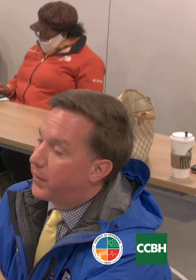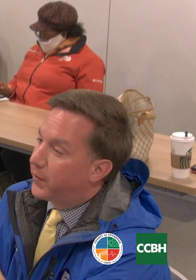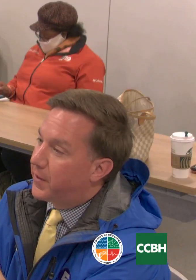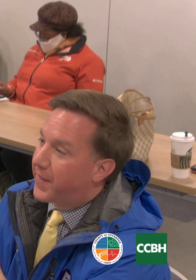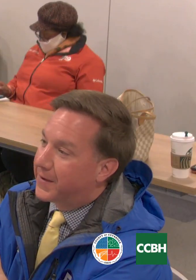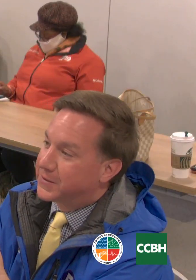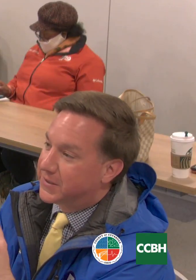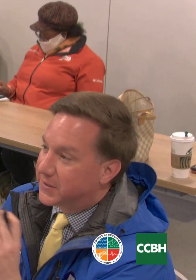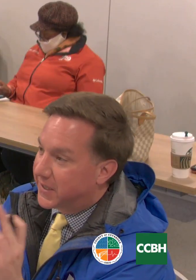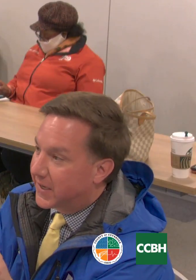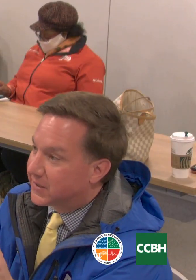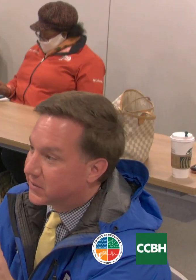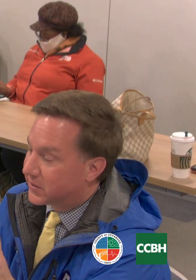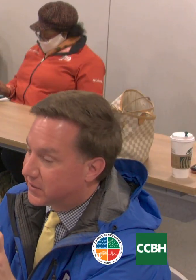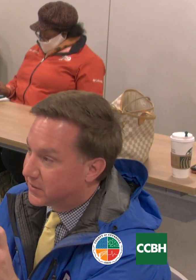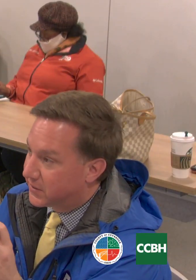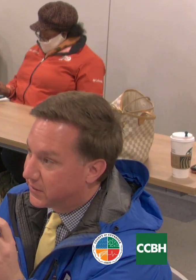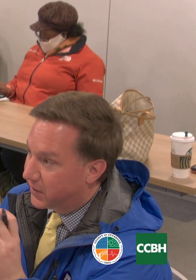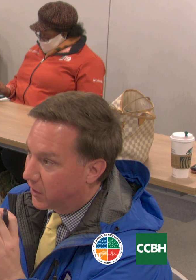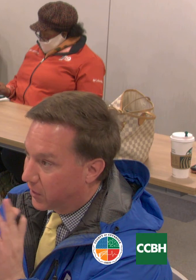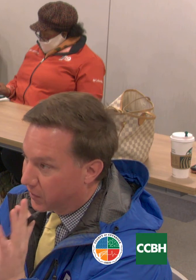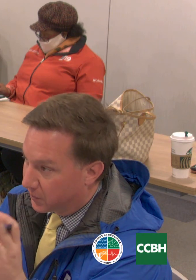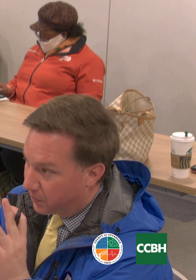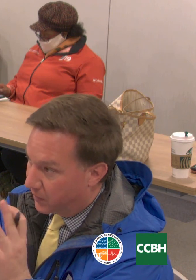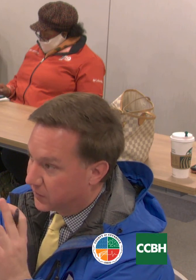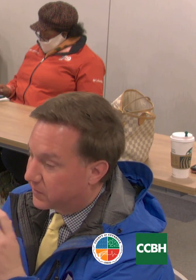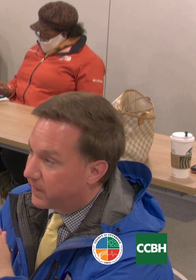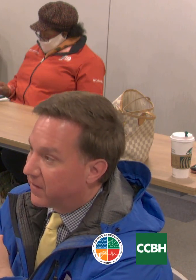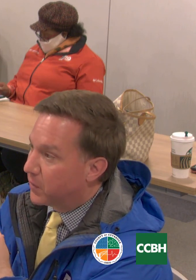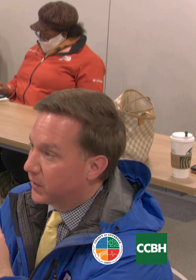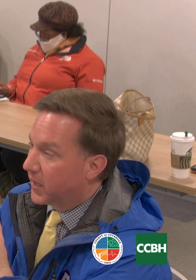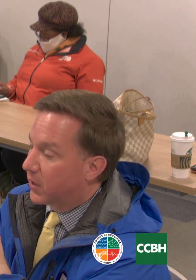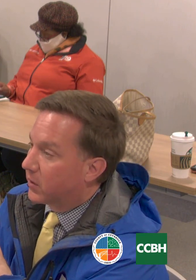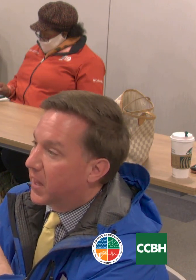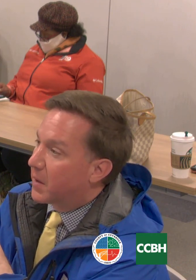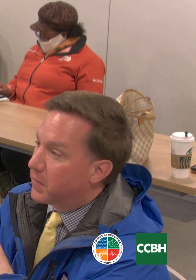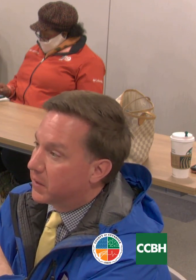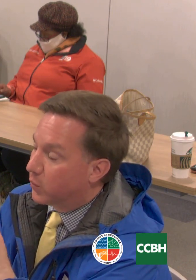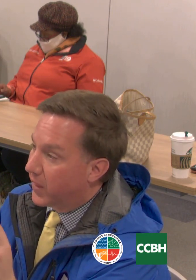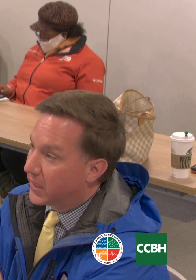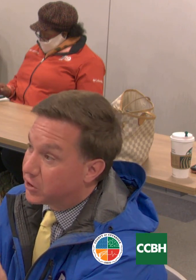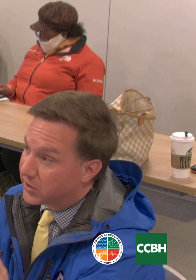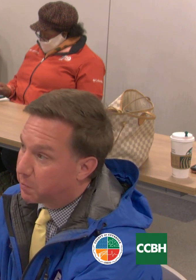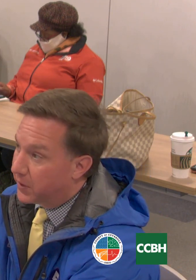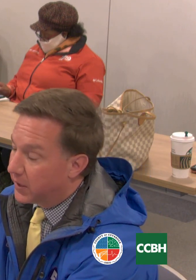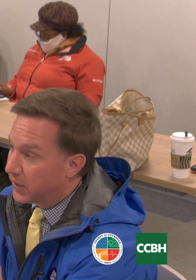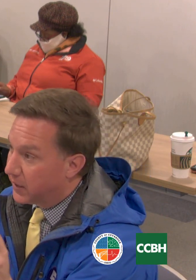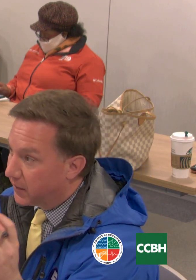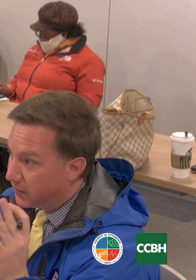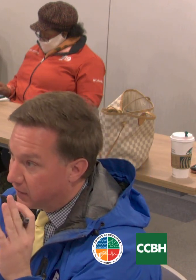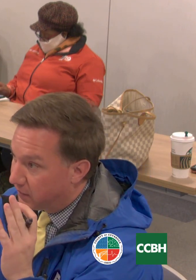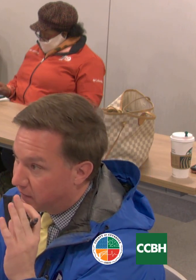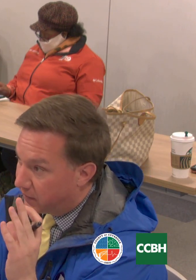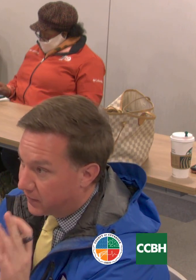The 30,000 tests that are part of this $5 million allotment, will that just